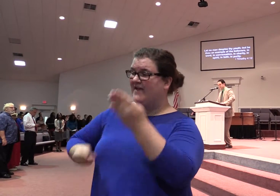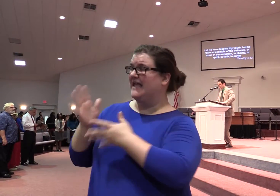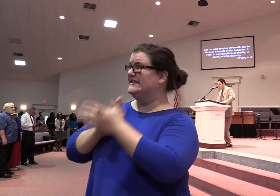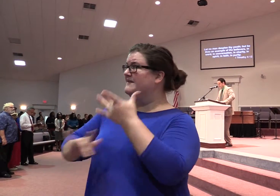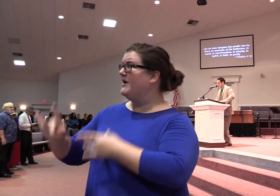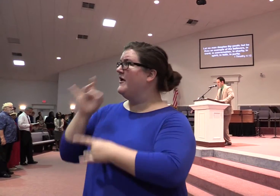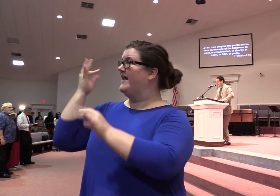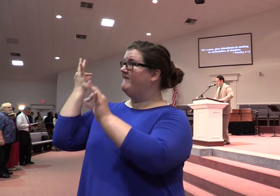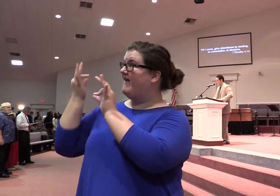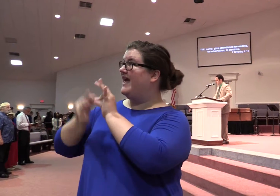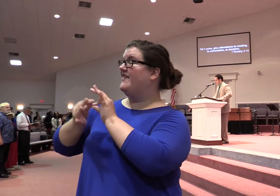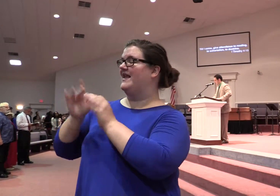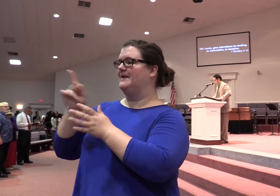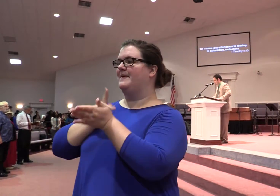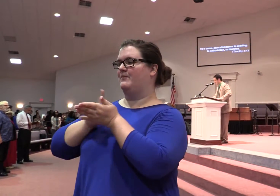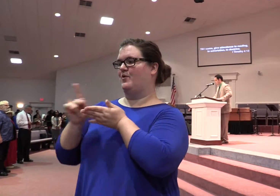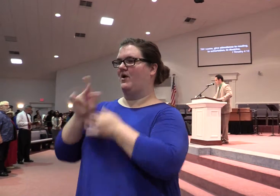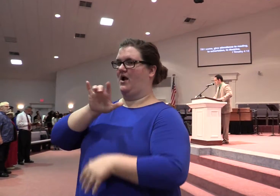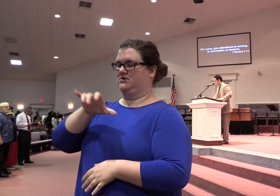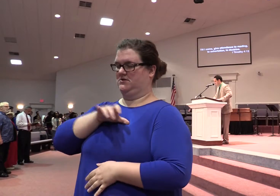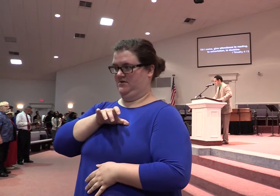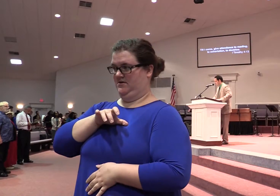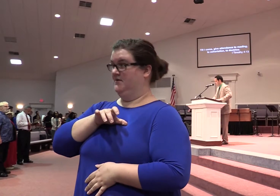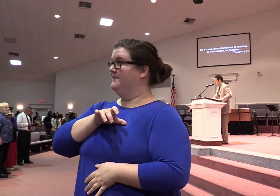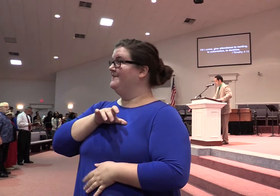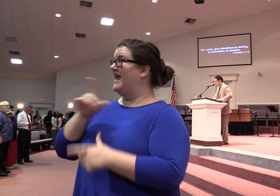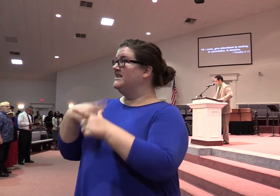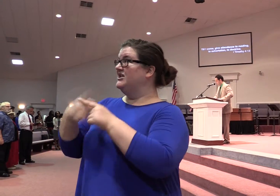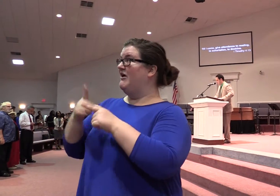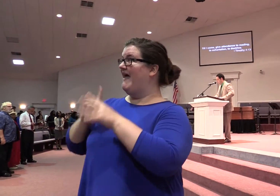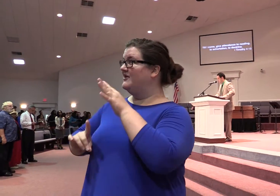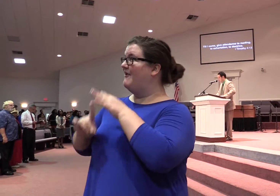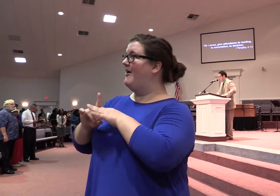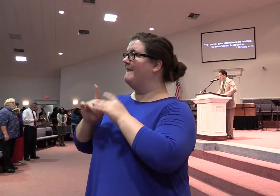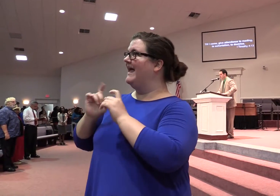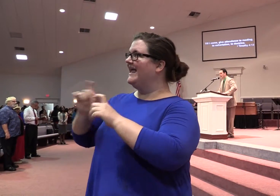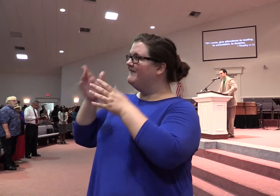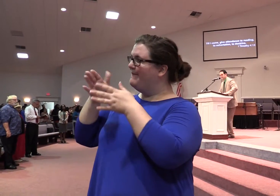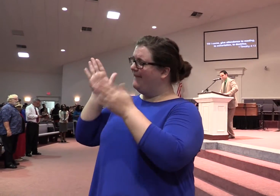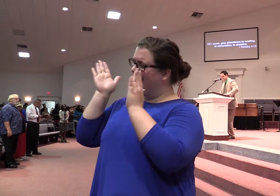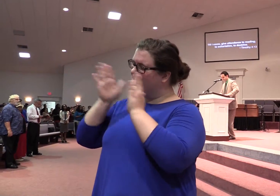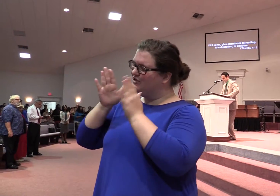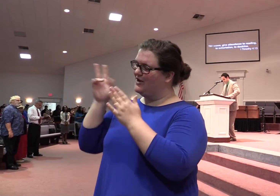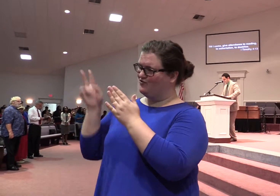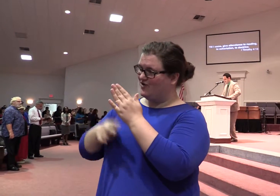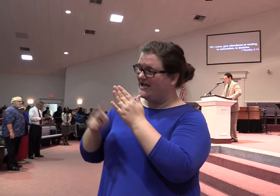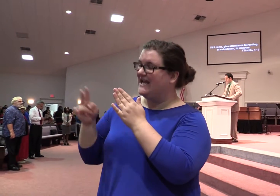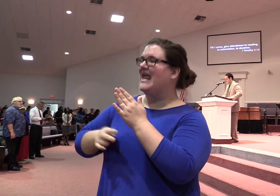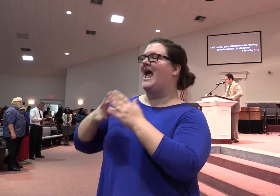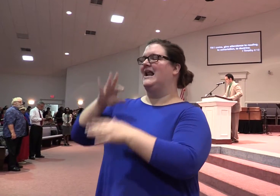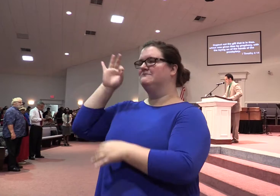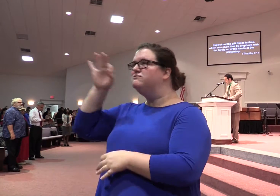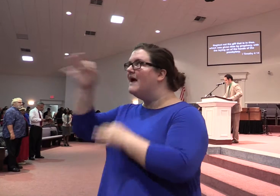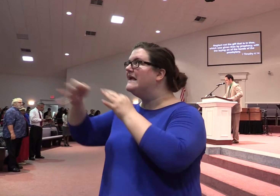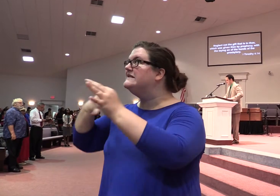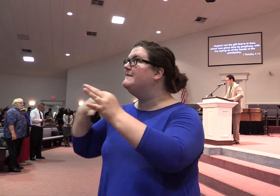purity. Till I come, give attendance to reading, to exhortation, to doctrine.